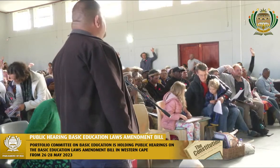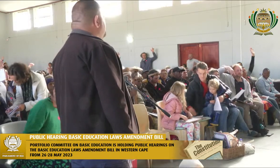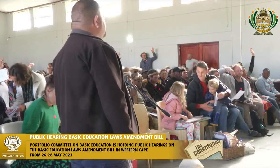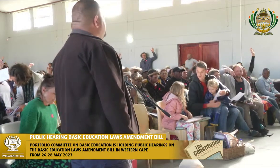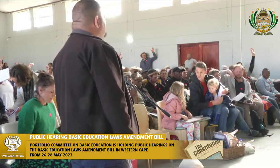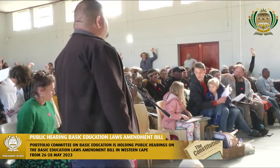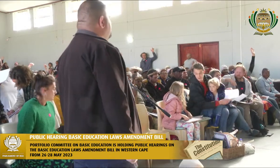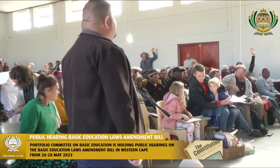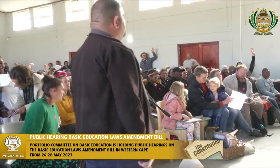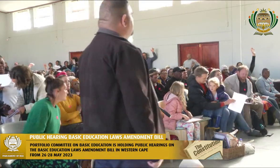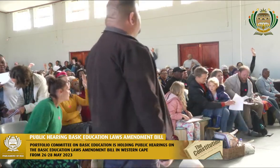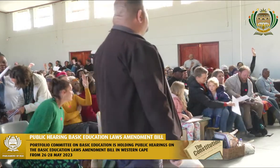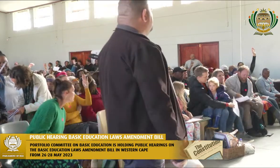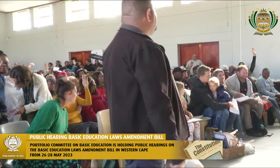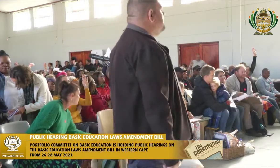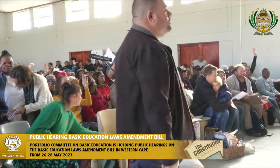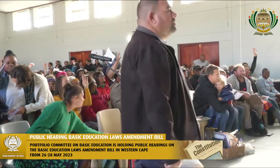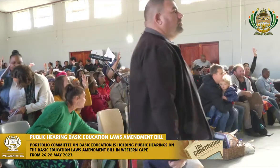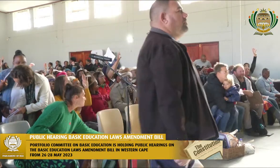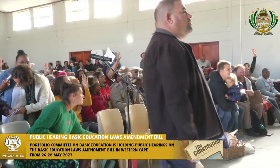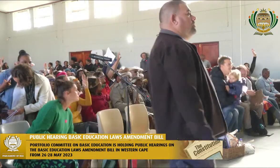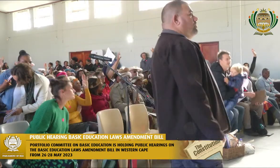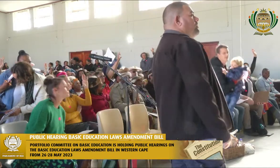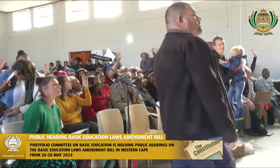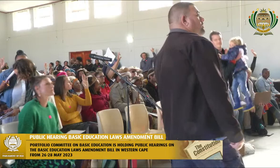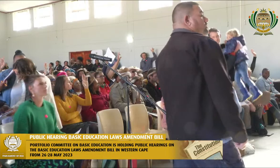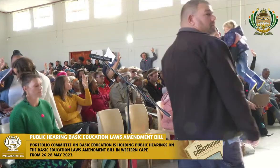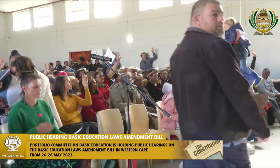six, both of you,